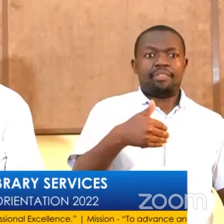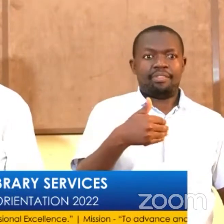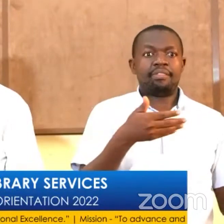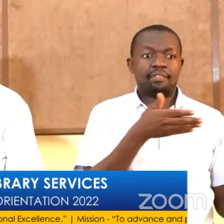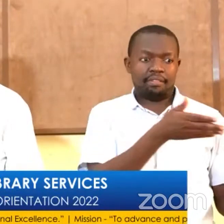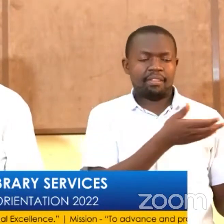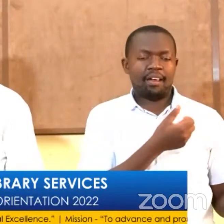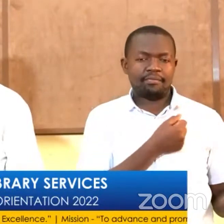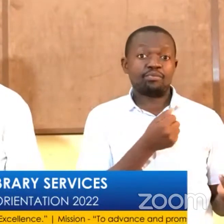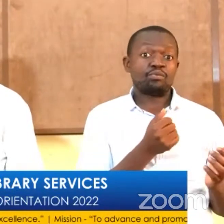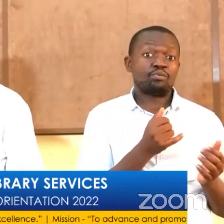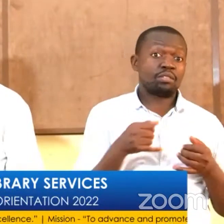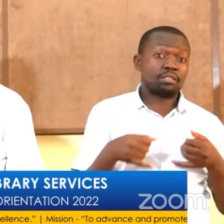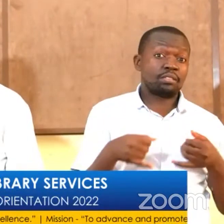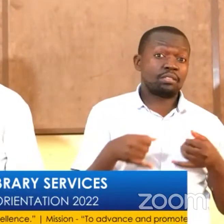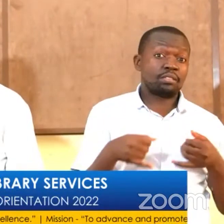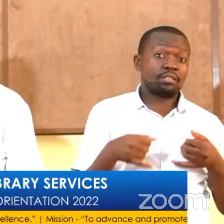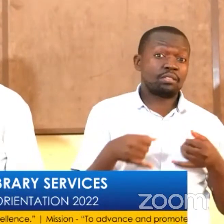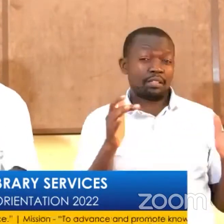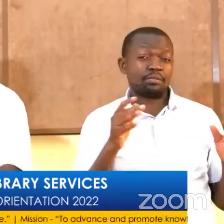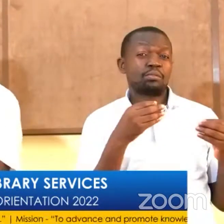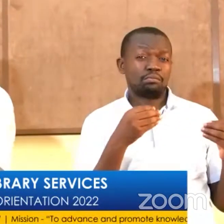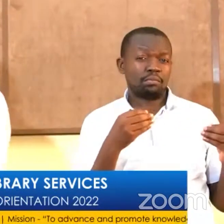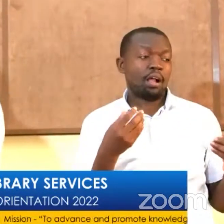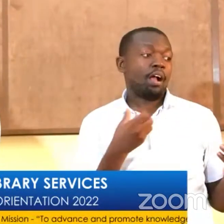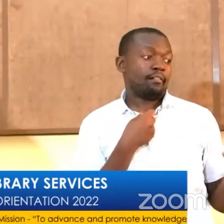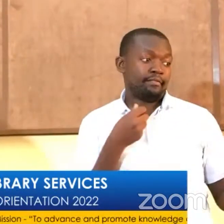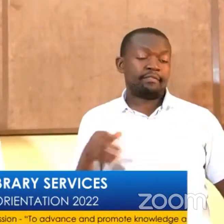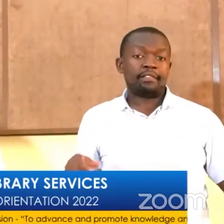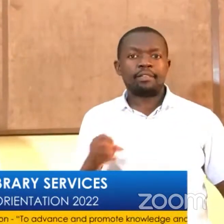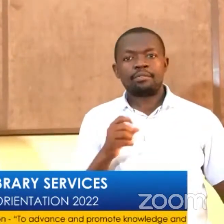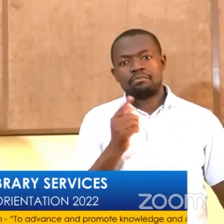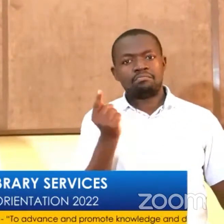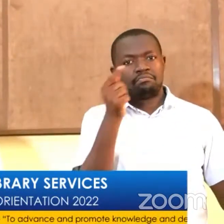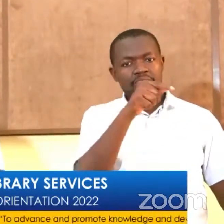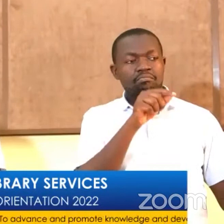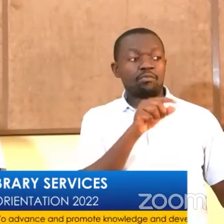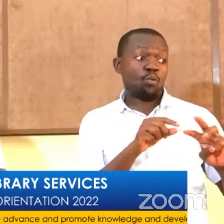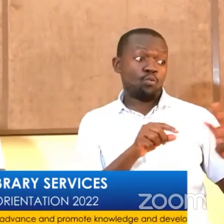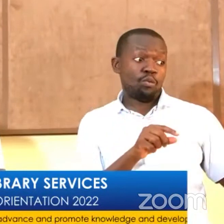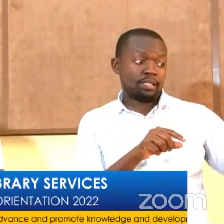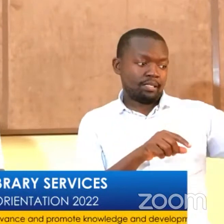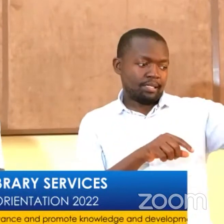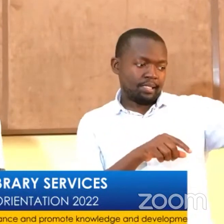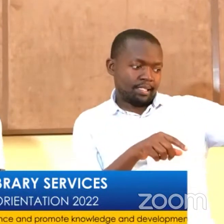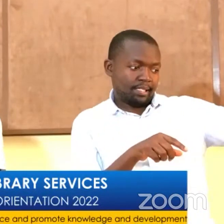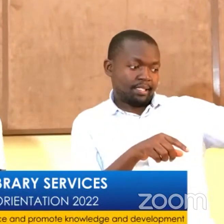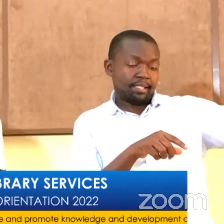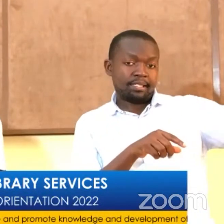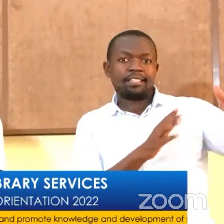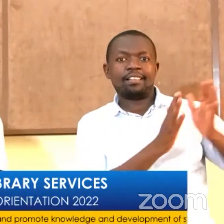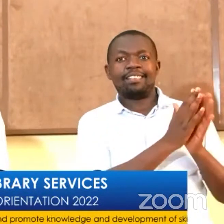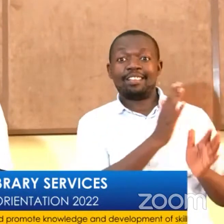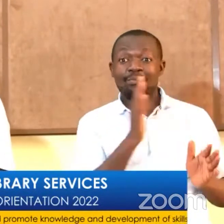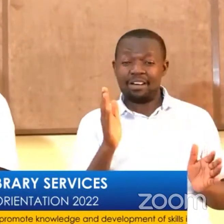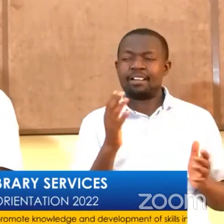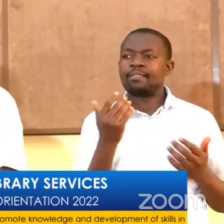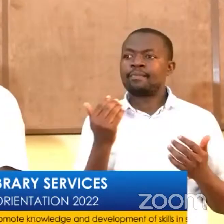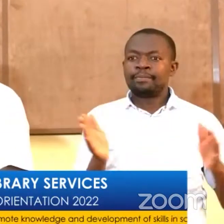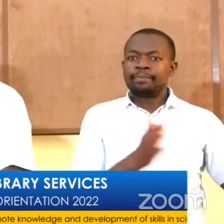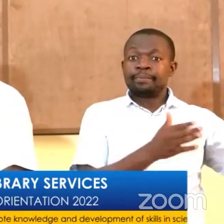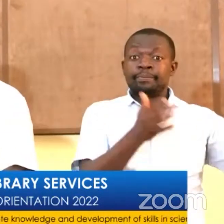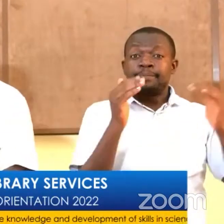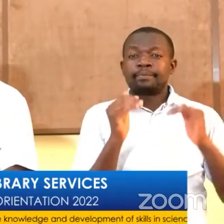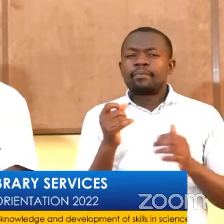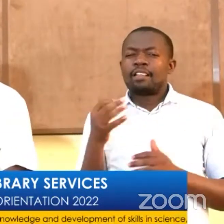the electronic resources. So you can go to West End Library. If I belong to School